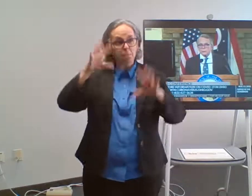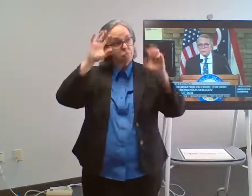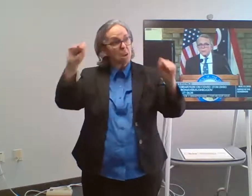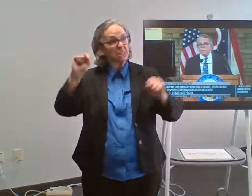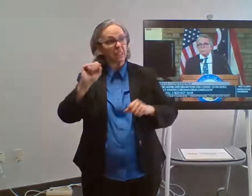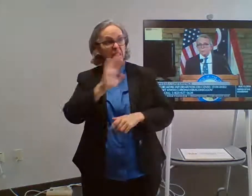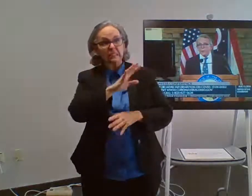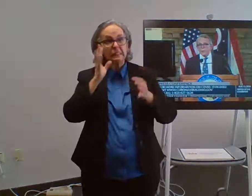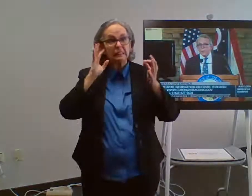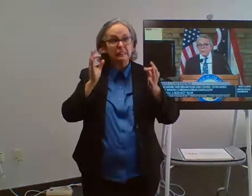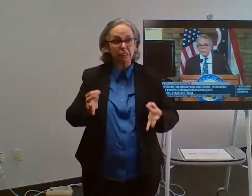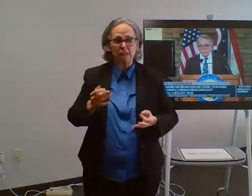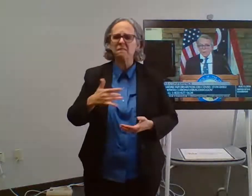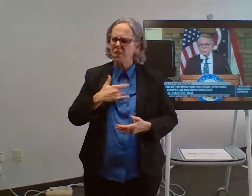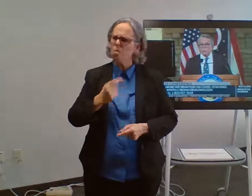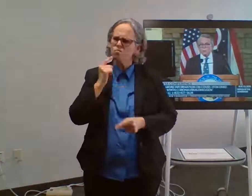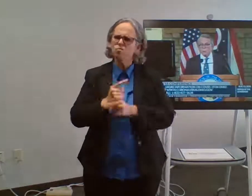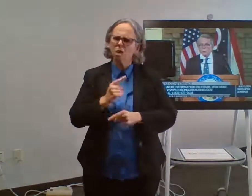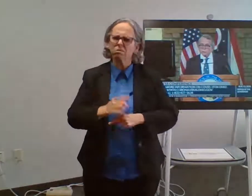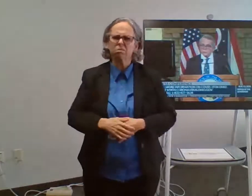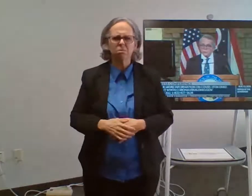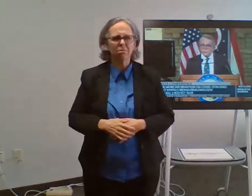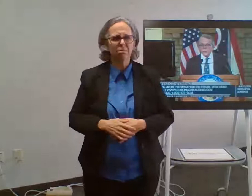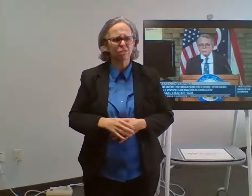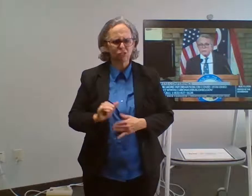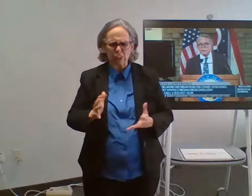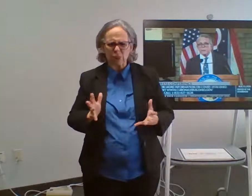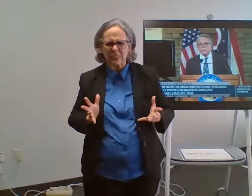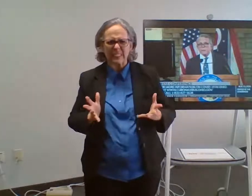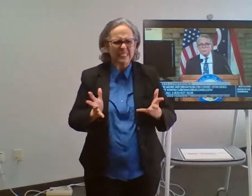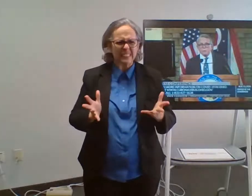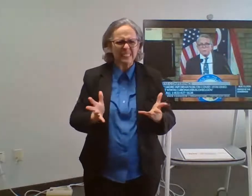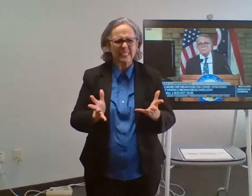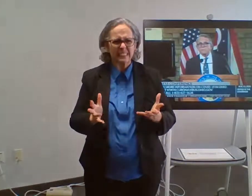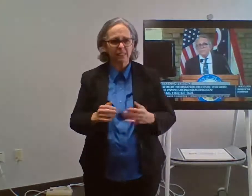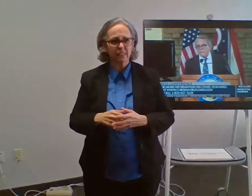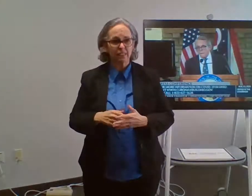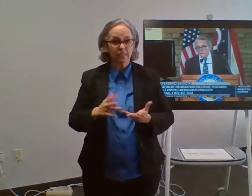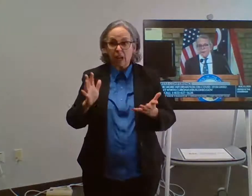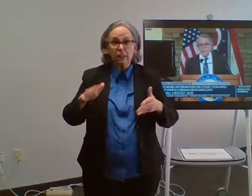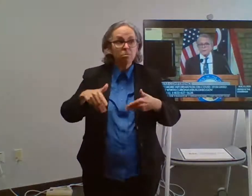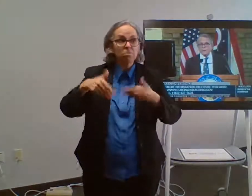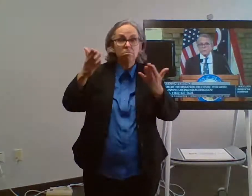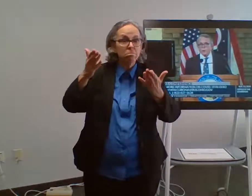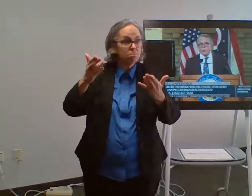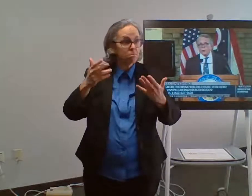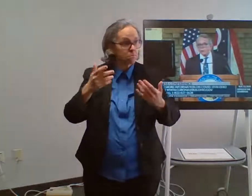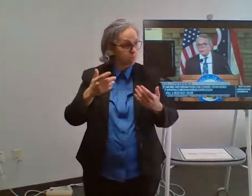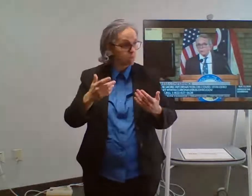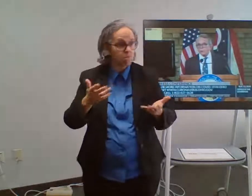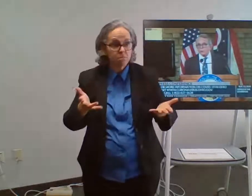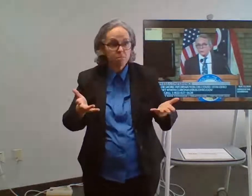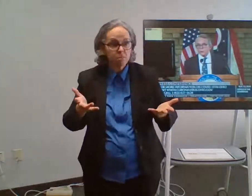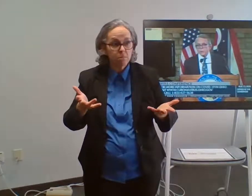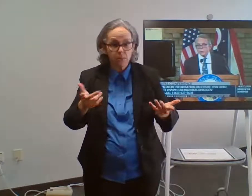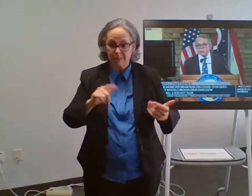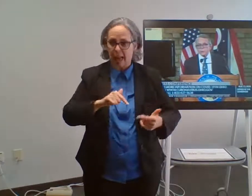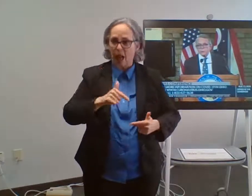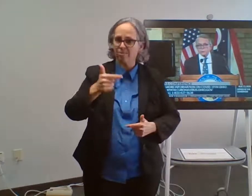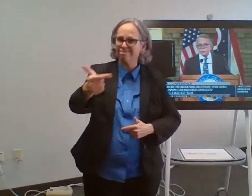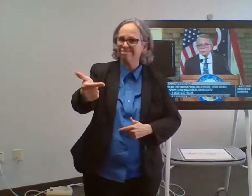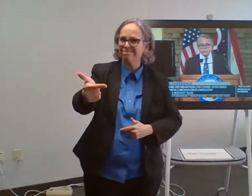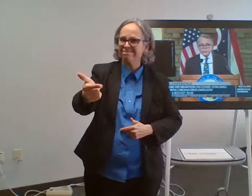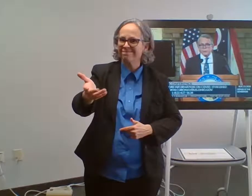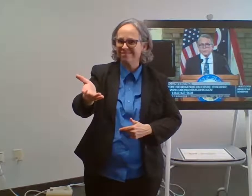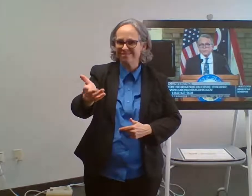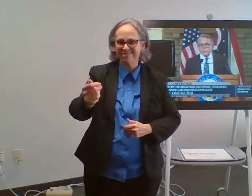to move the debate, and he came out with a proposal and said, hey, you guys aren't going to move, I'll move. And but we all know that executive